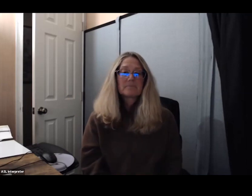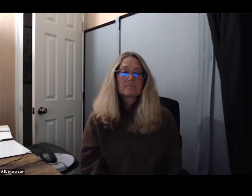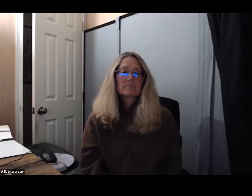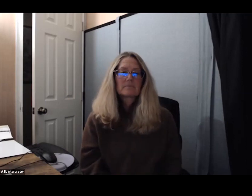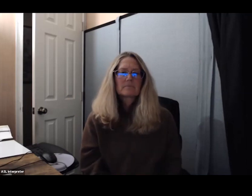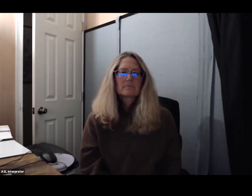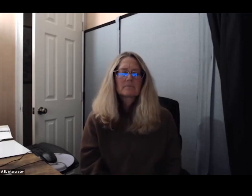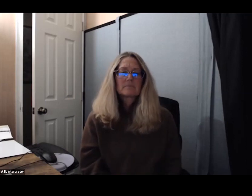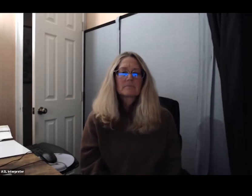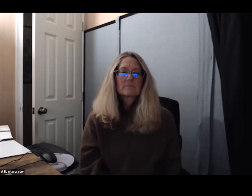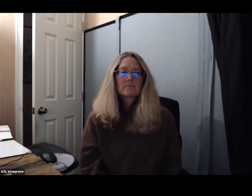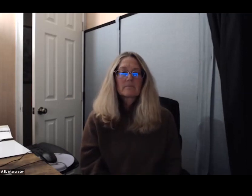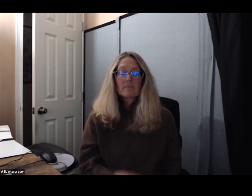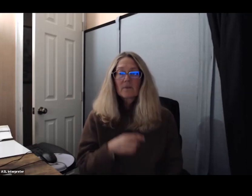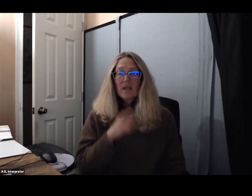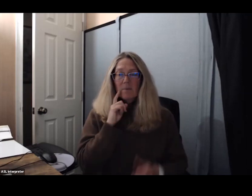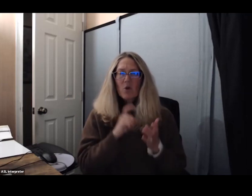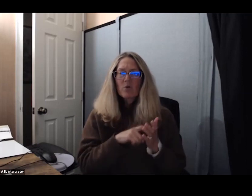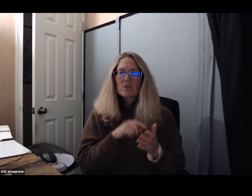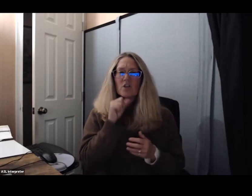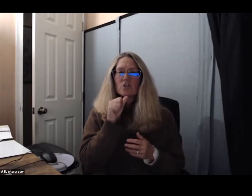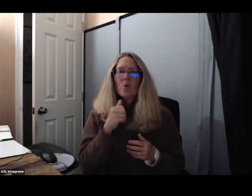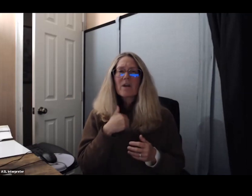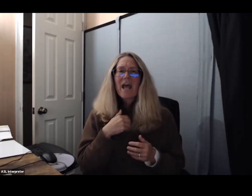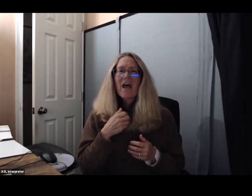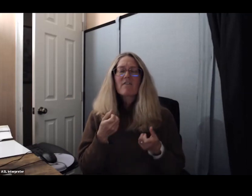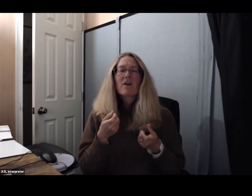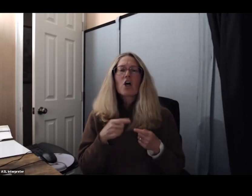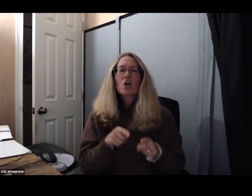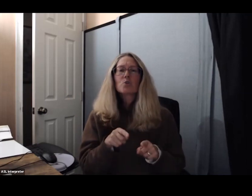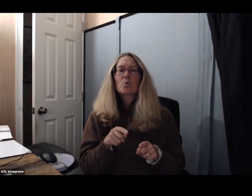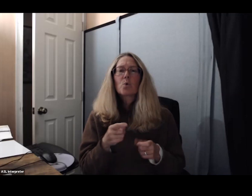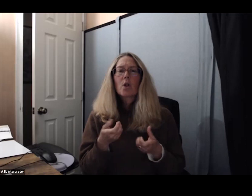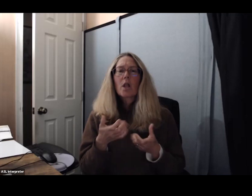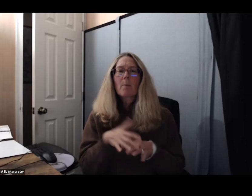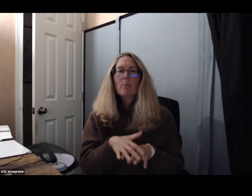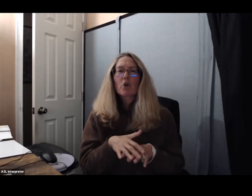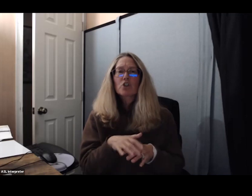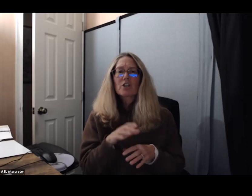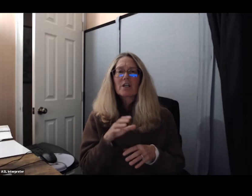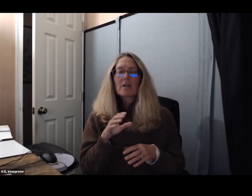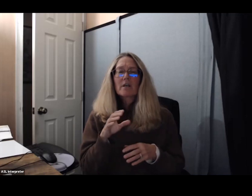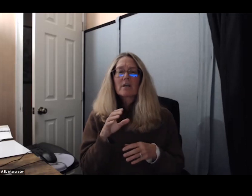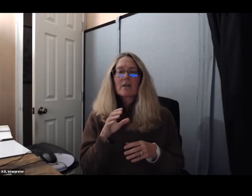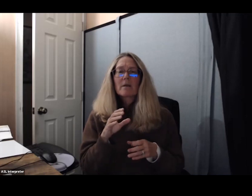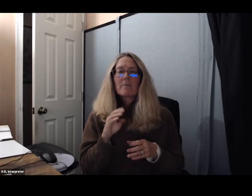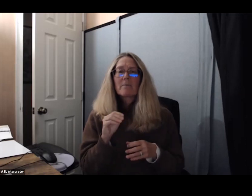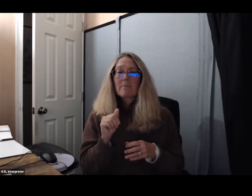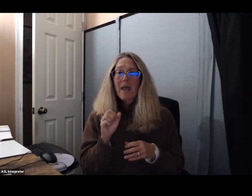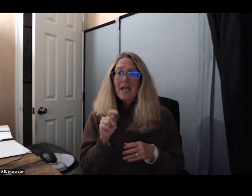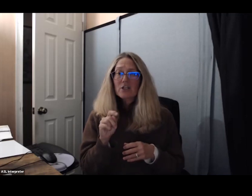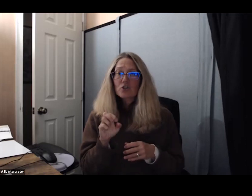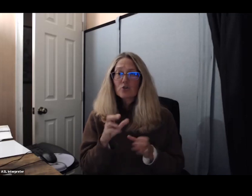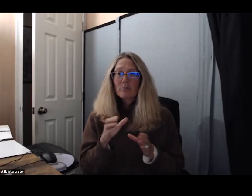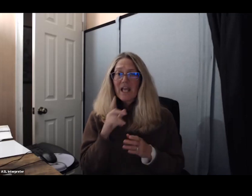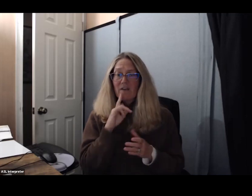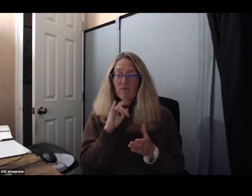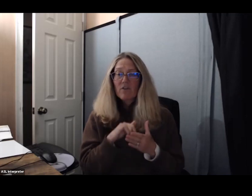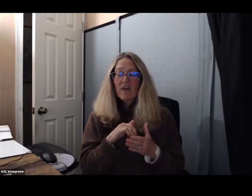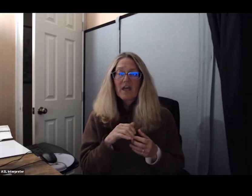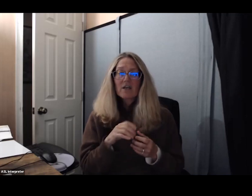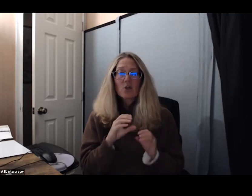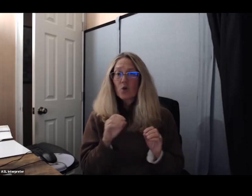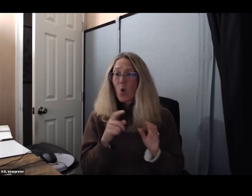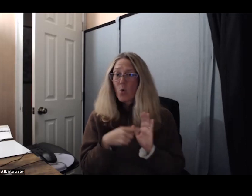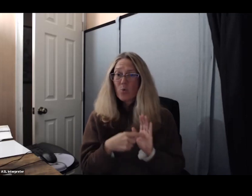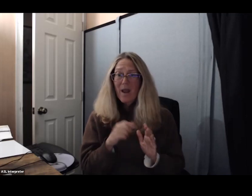don't, seeing that we don't have a dual language immersion master plan task force, that we have a rep on that at all.